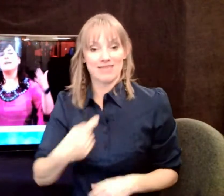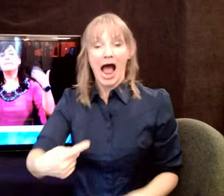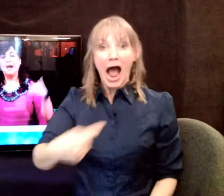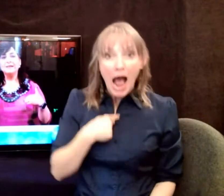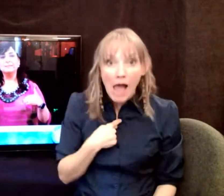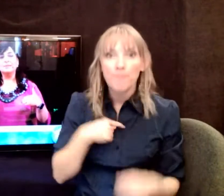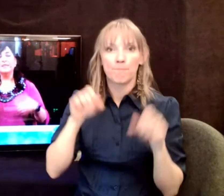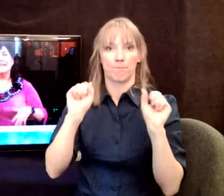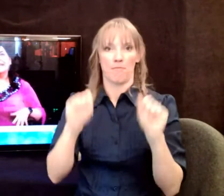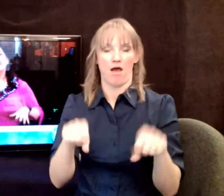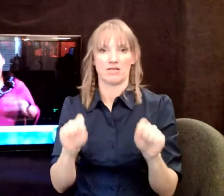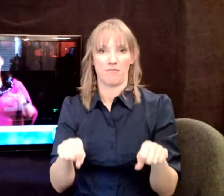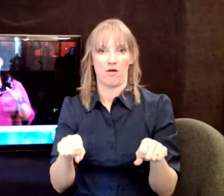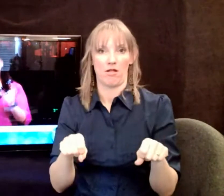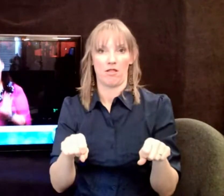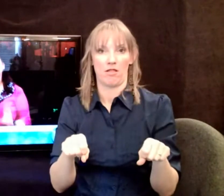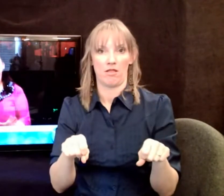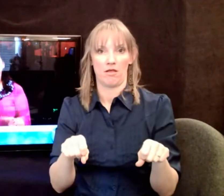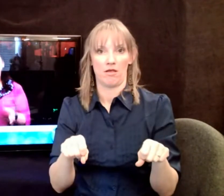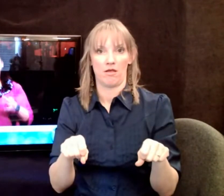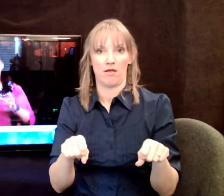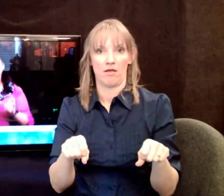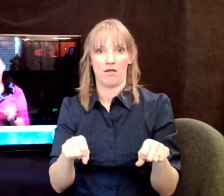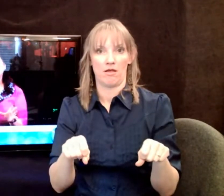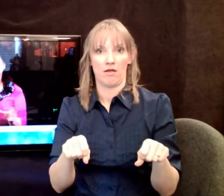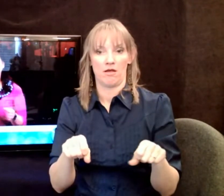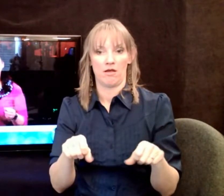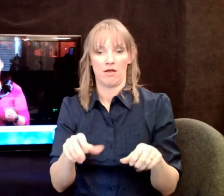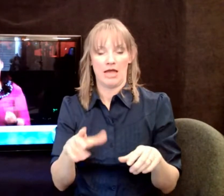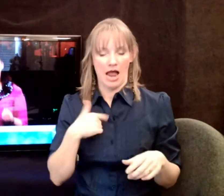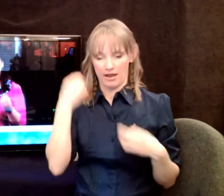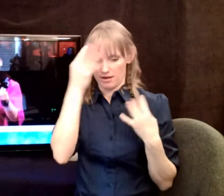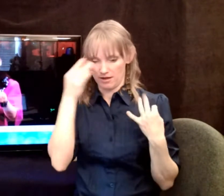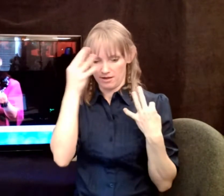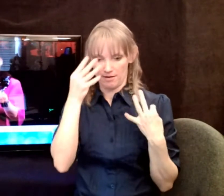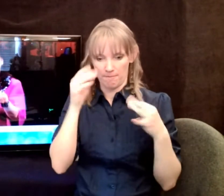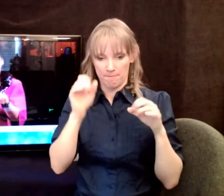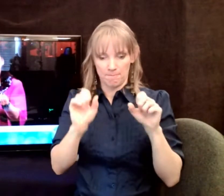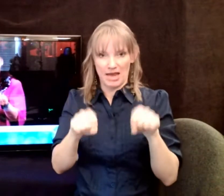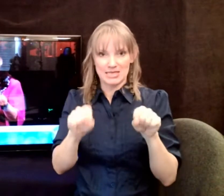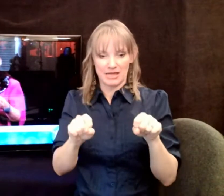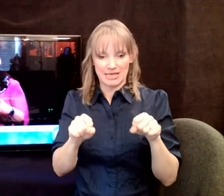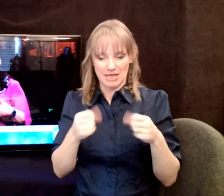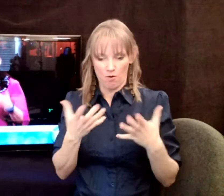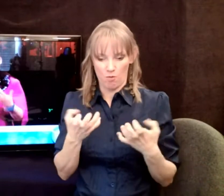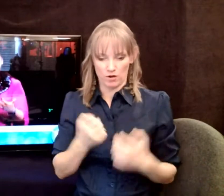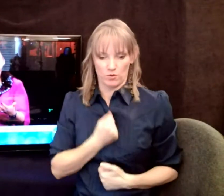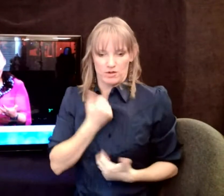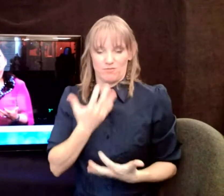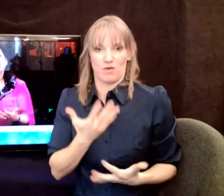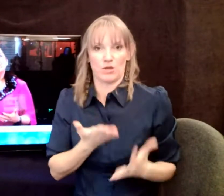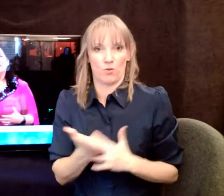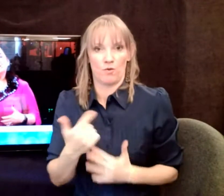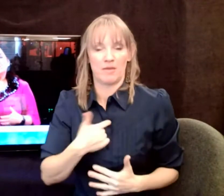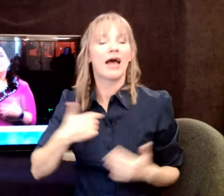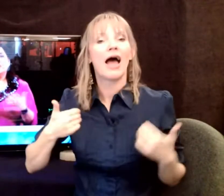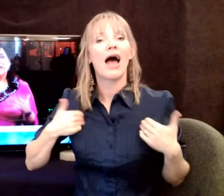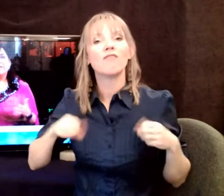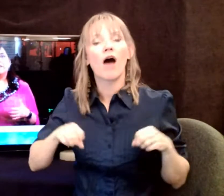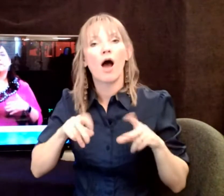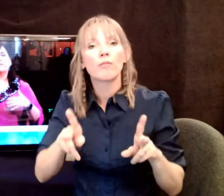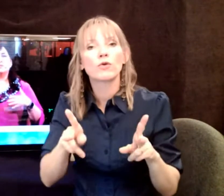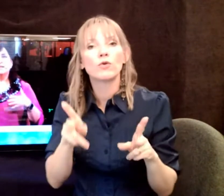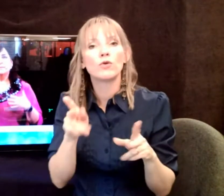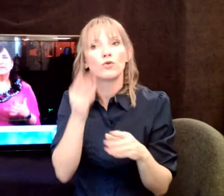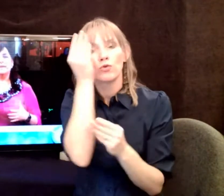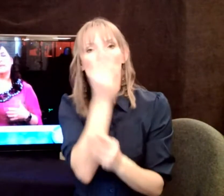I'm possible. As I contemplate the possibilities that seek emergence through me, I have an opportunity to share